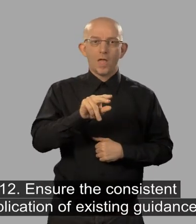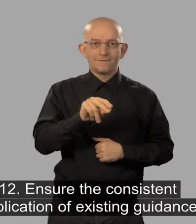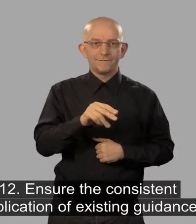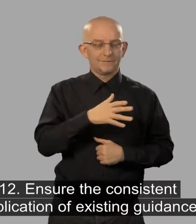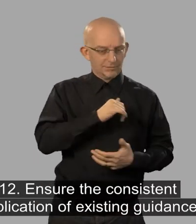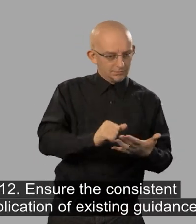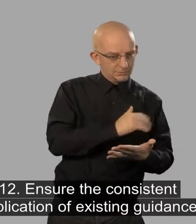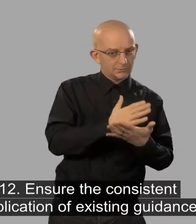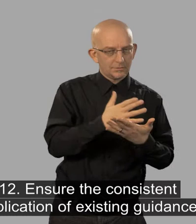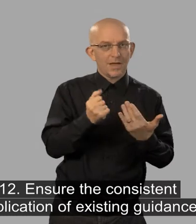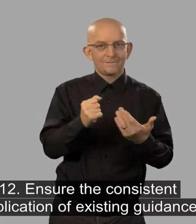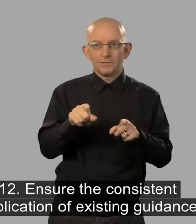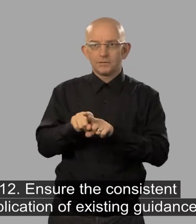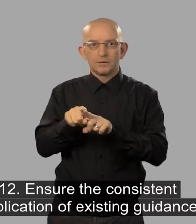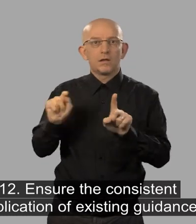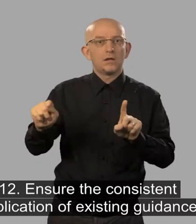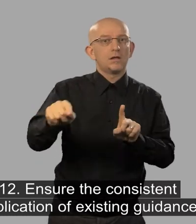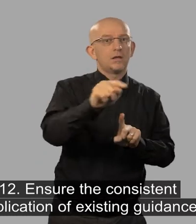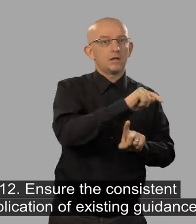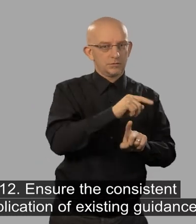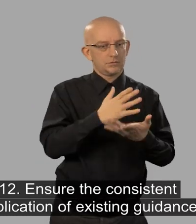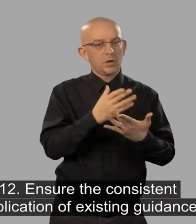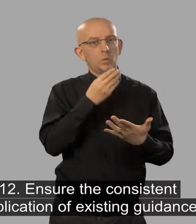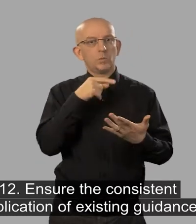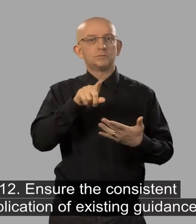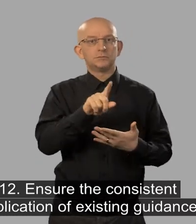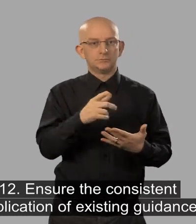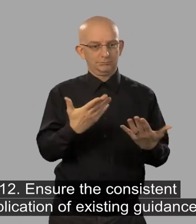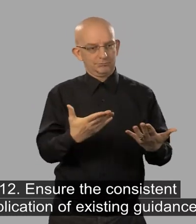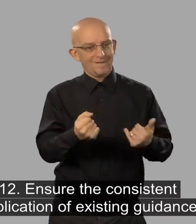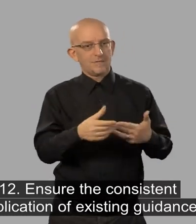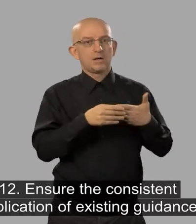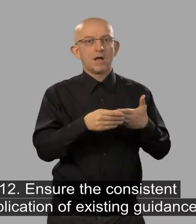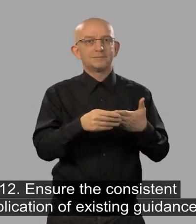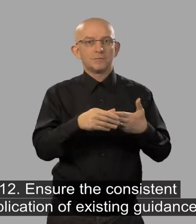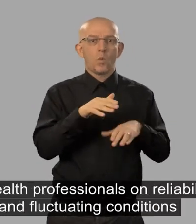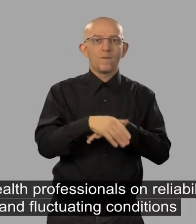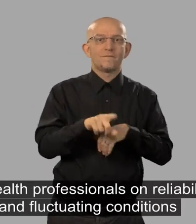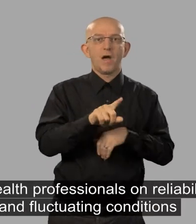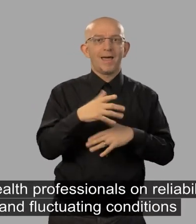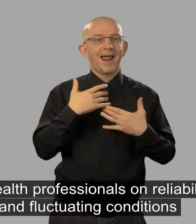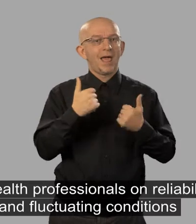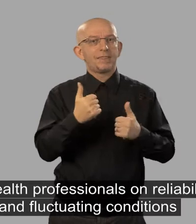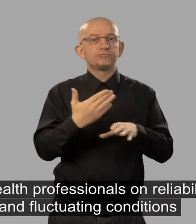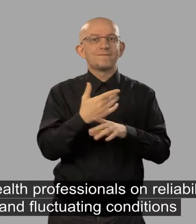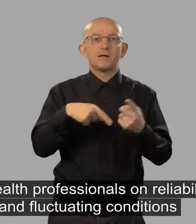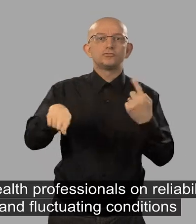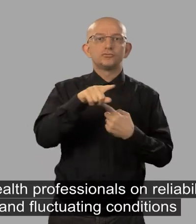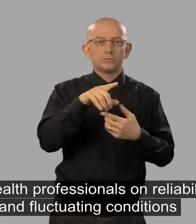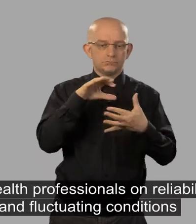12. Ensure the consistent application of existing guidance for health professionals on reliability and